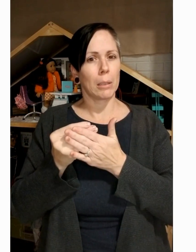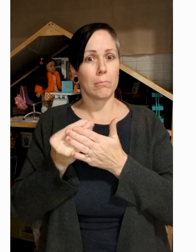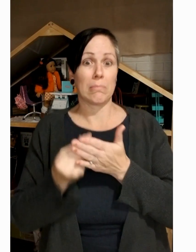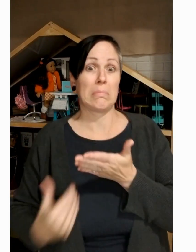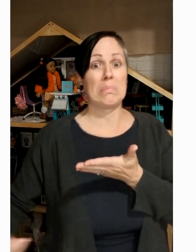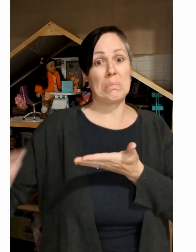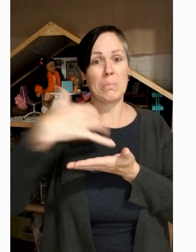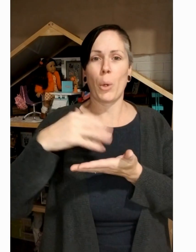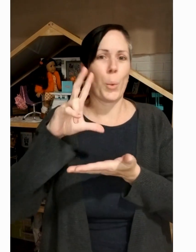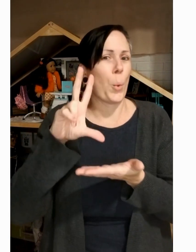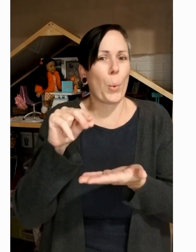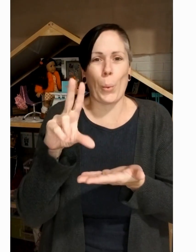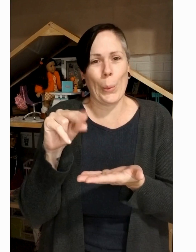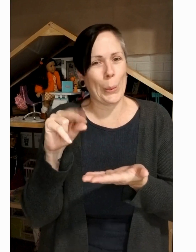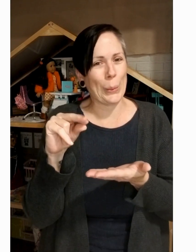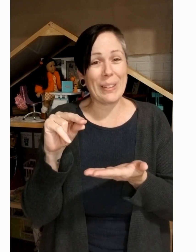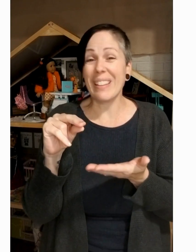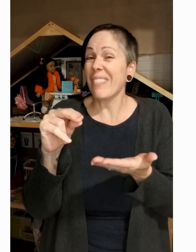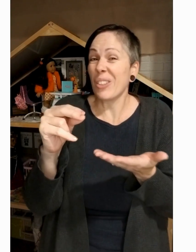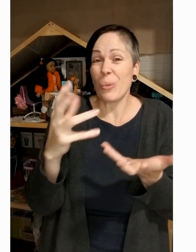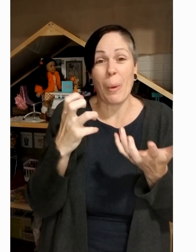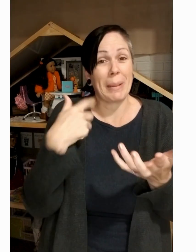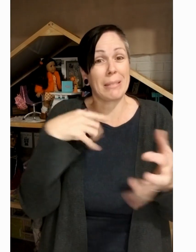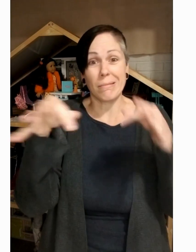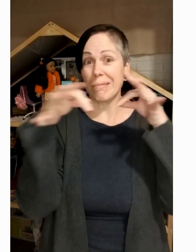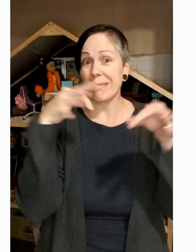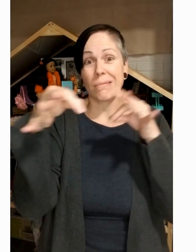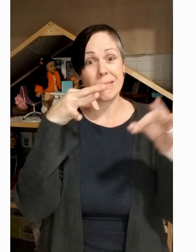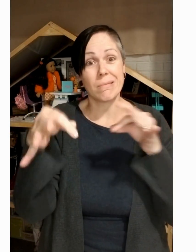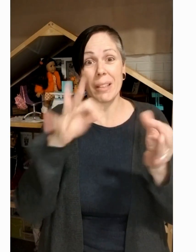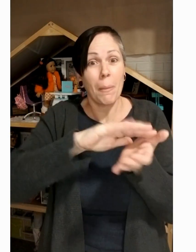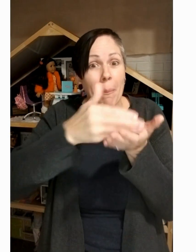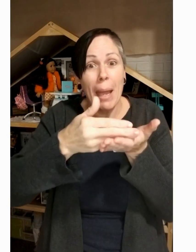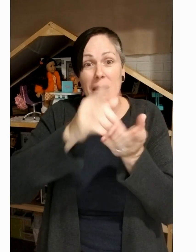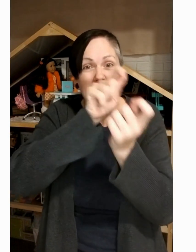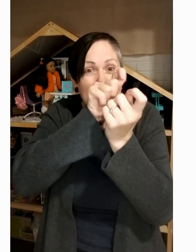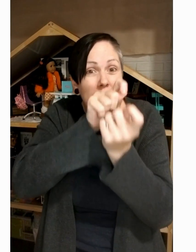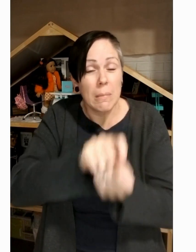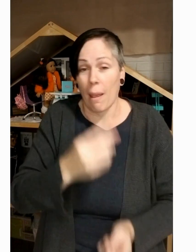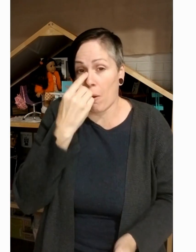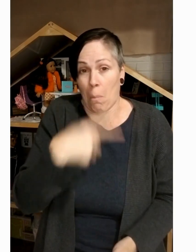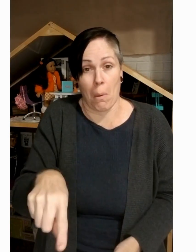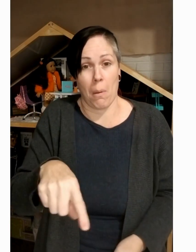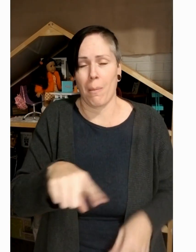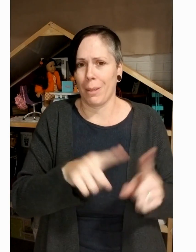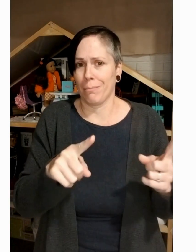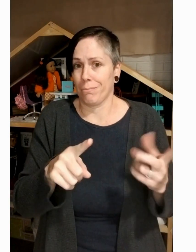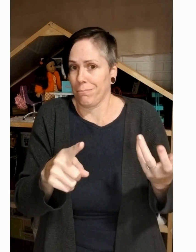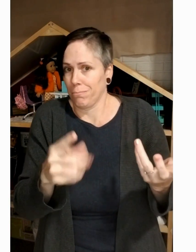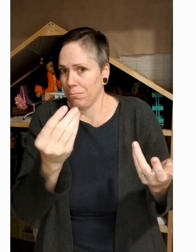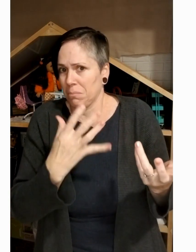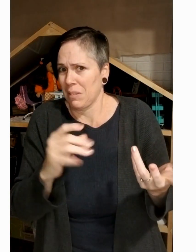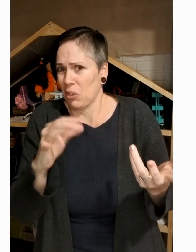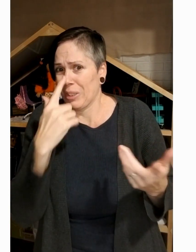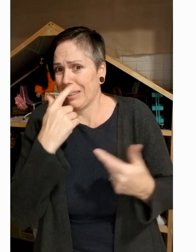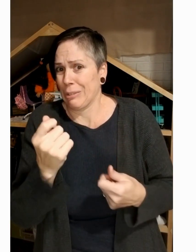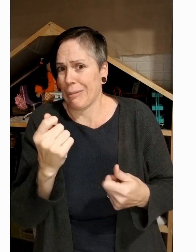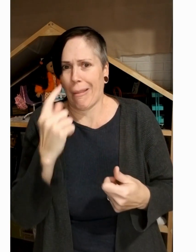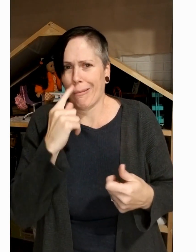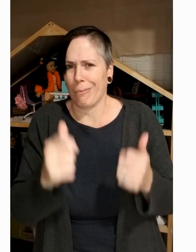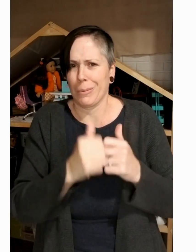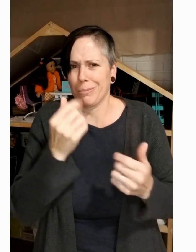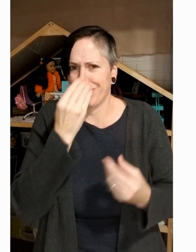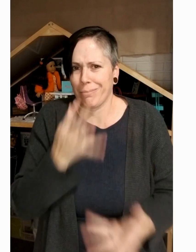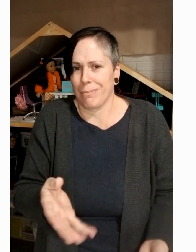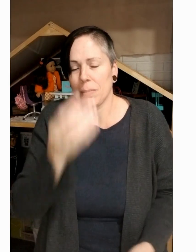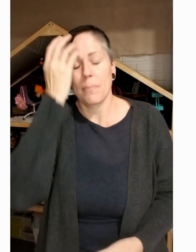don't know how interesting it is for other people. But so that stuff is I don't consider because it's not coming from